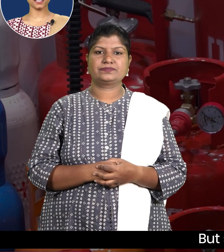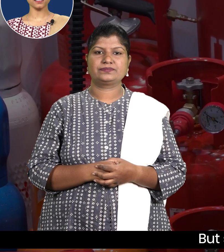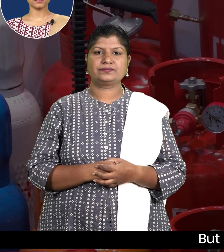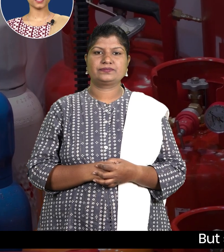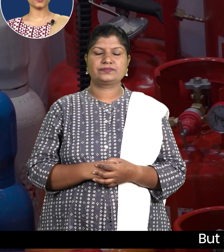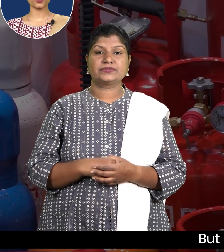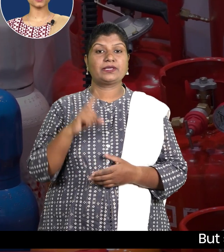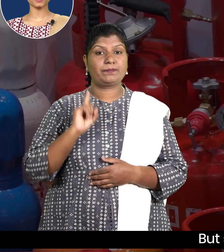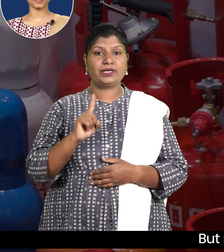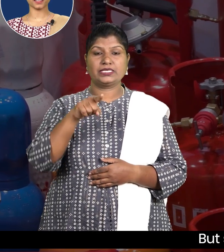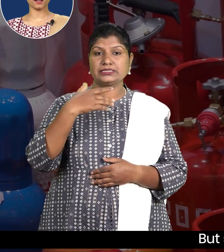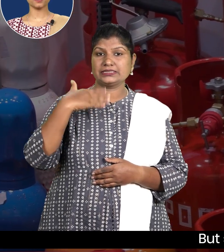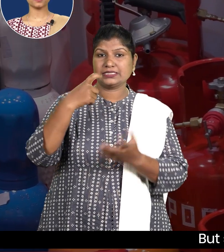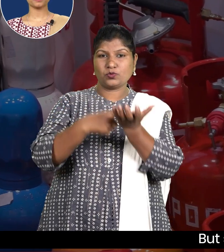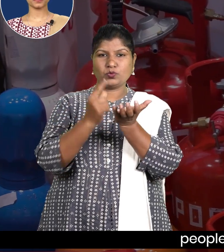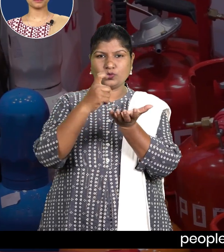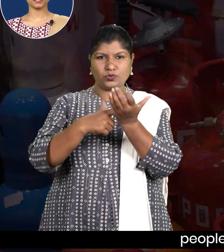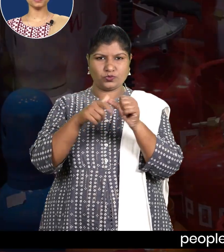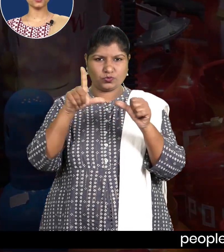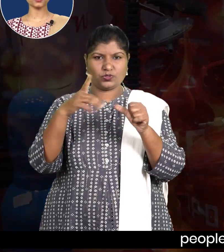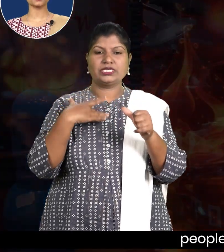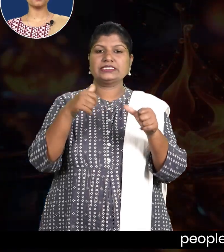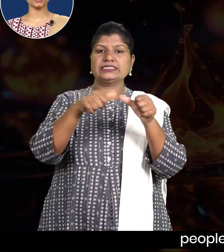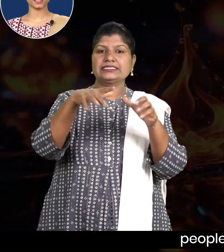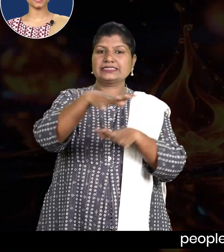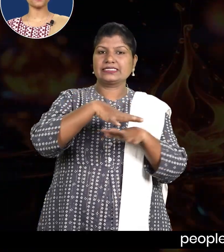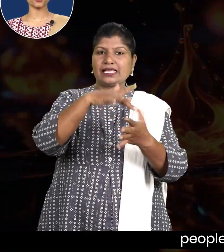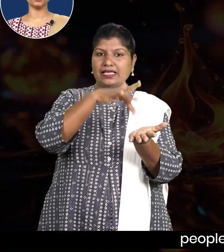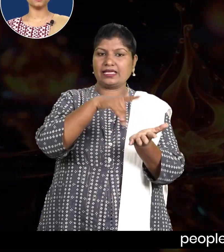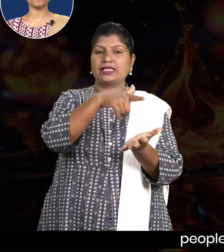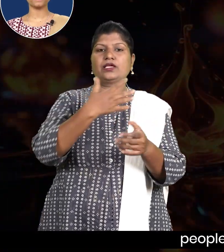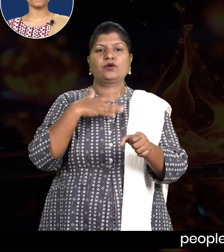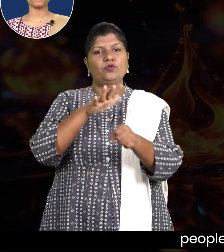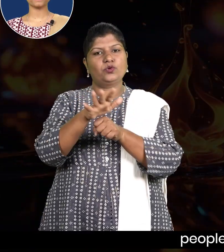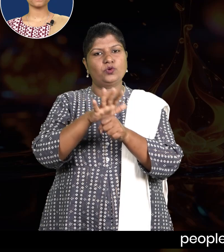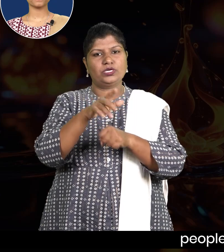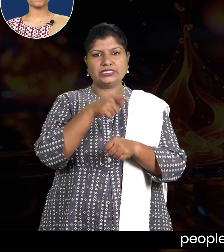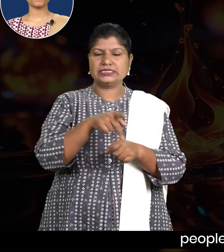But still, in rural area, people use wood as fuel.